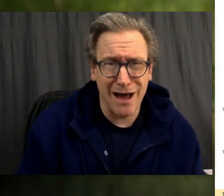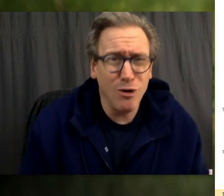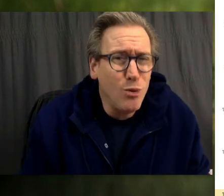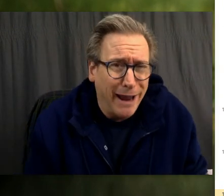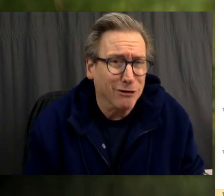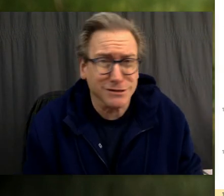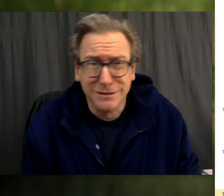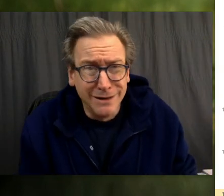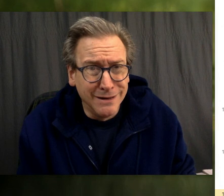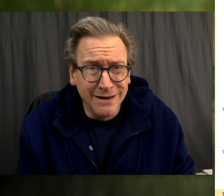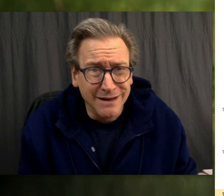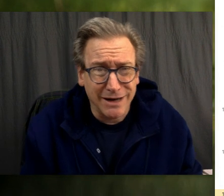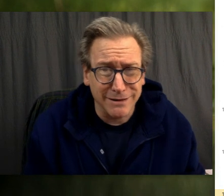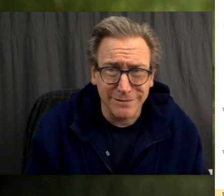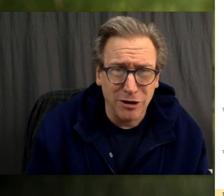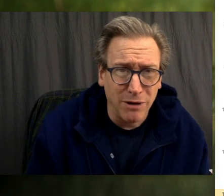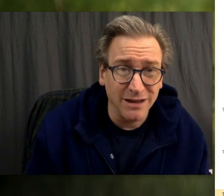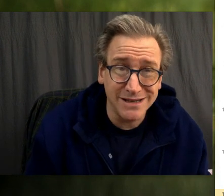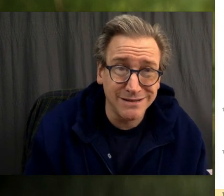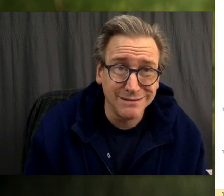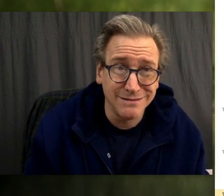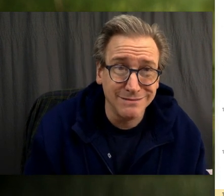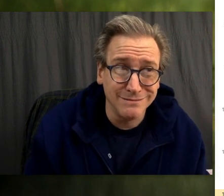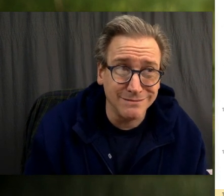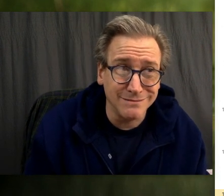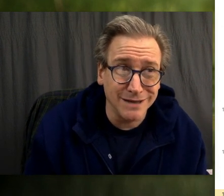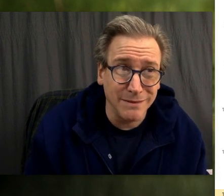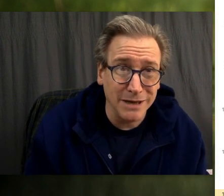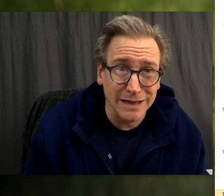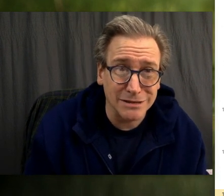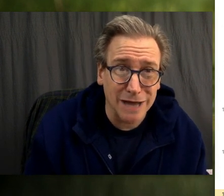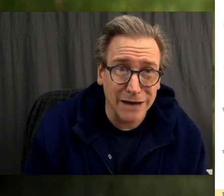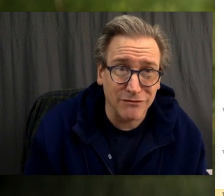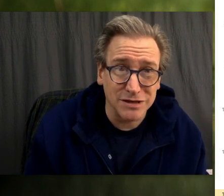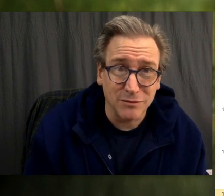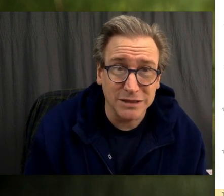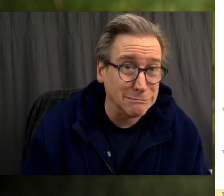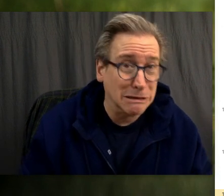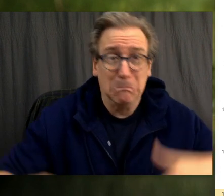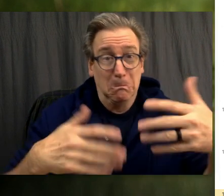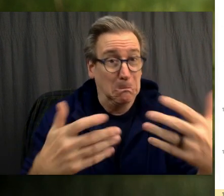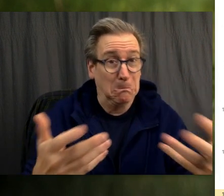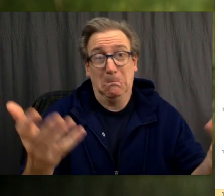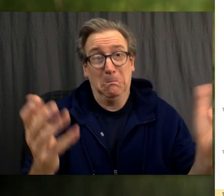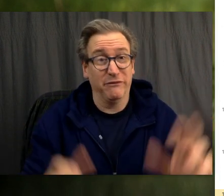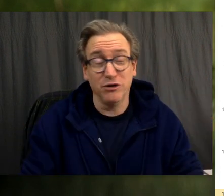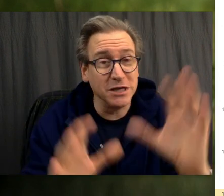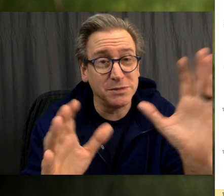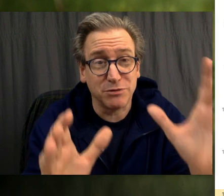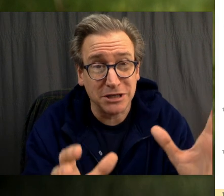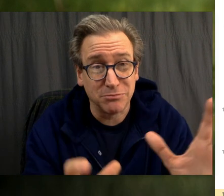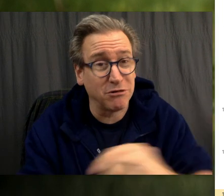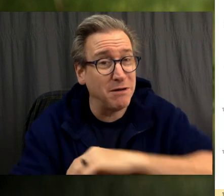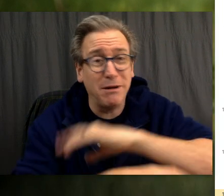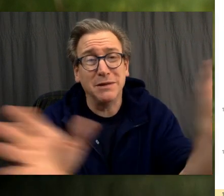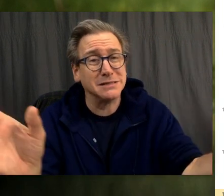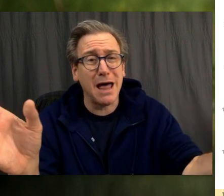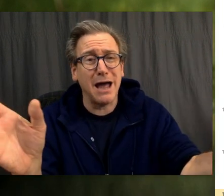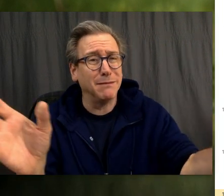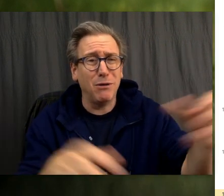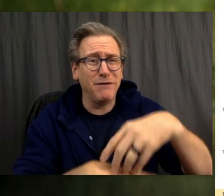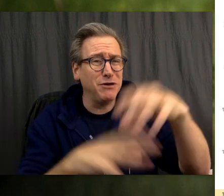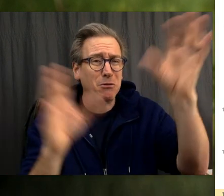That's who cares? Unless you're lying for some reason. If you're in the witness protection program, by all